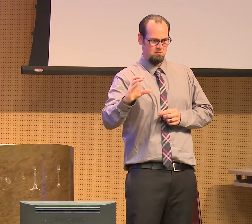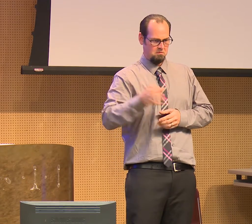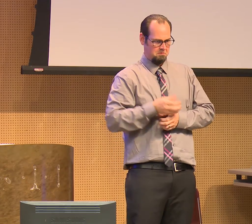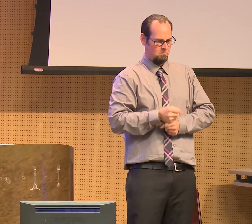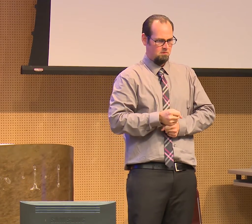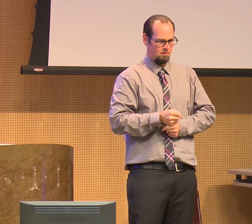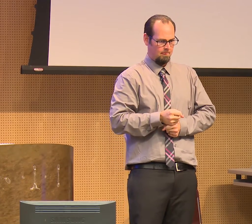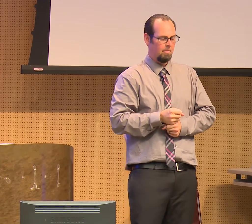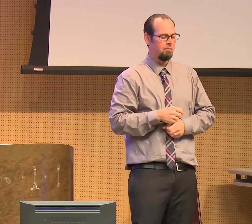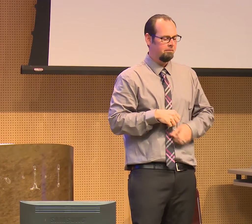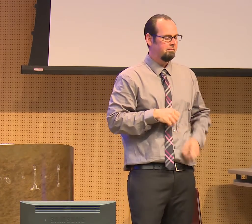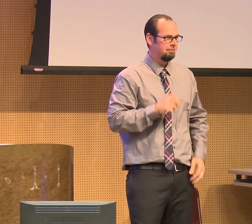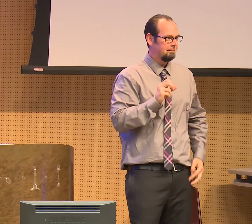WCC.